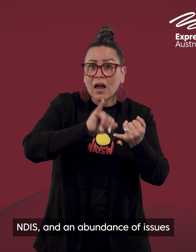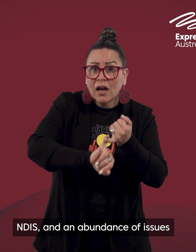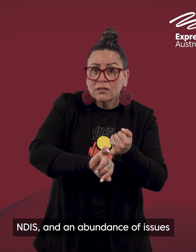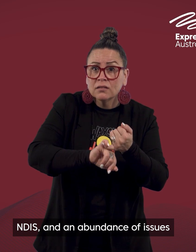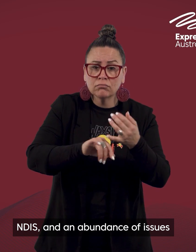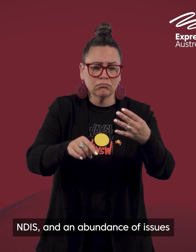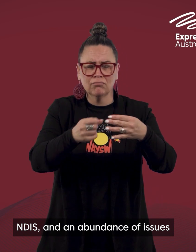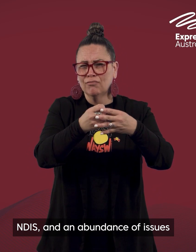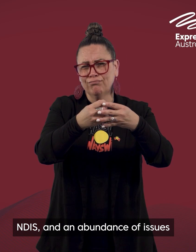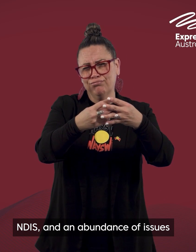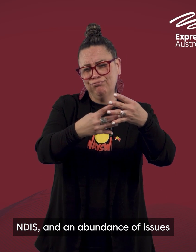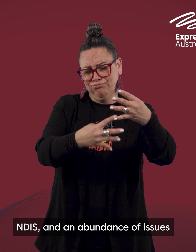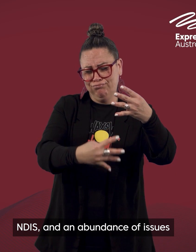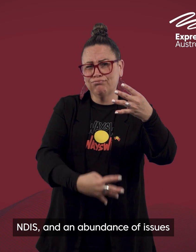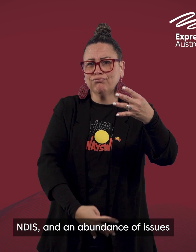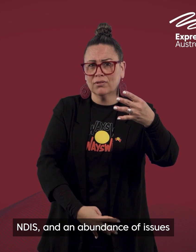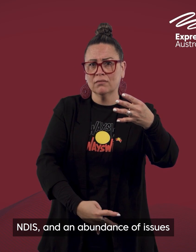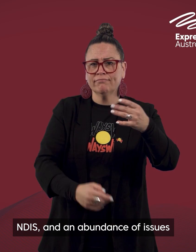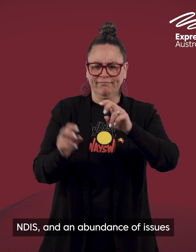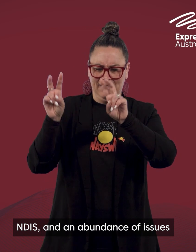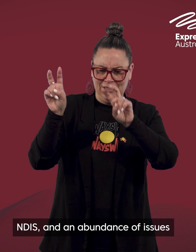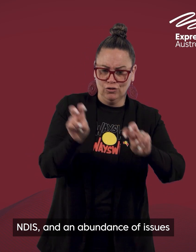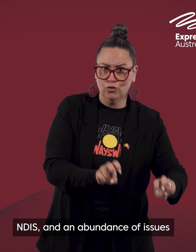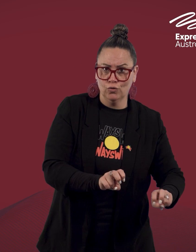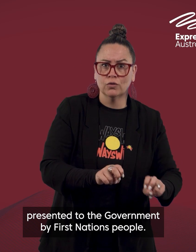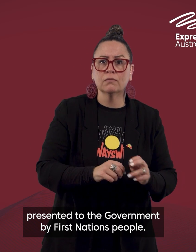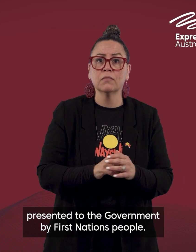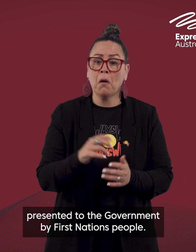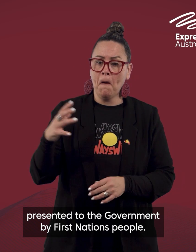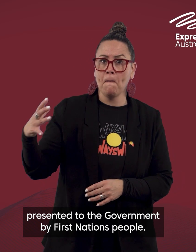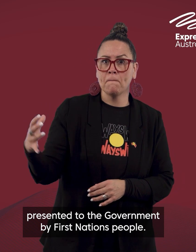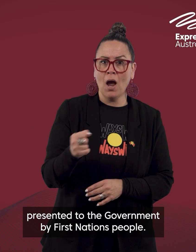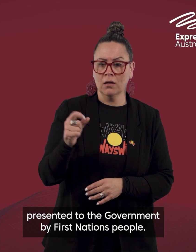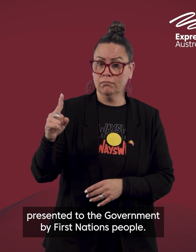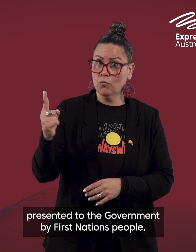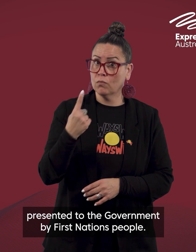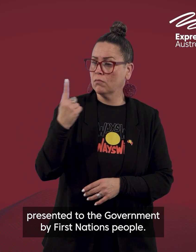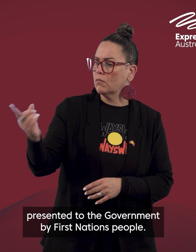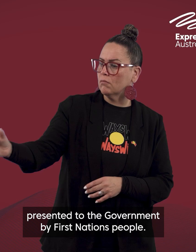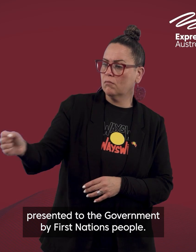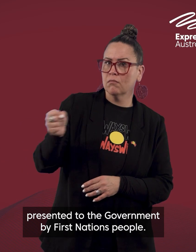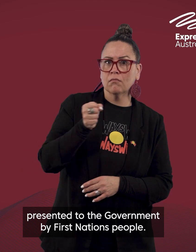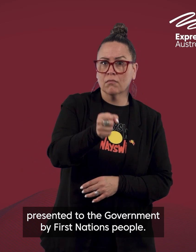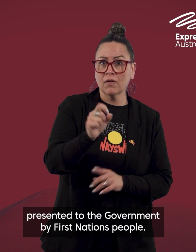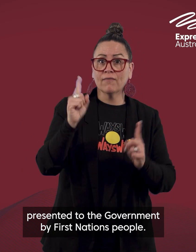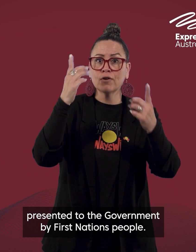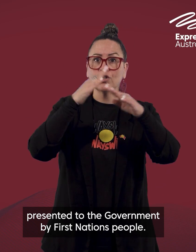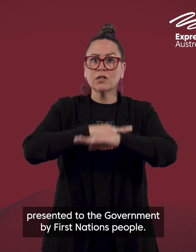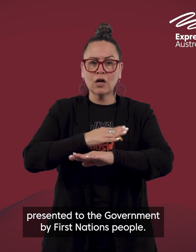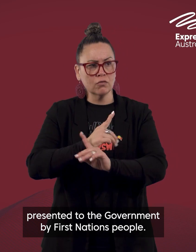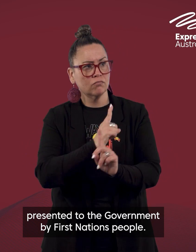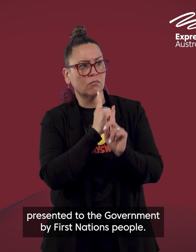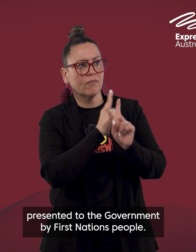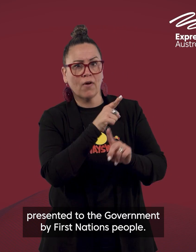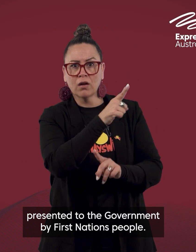NDIS, and an abundance of issues presented to the government by First Nations